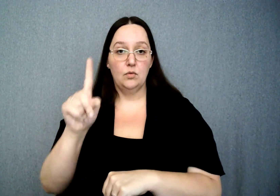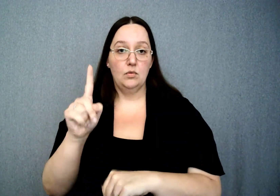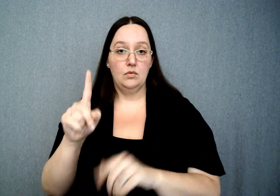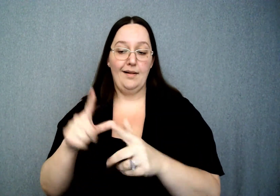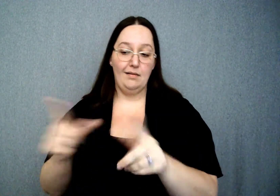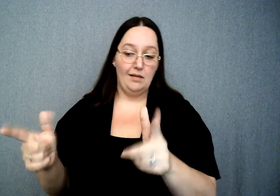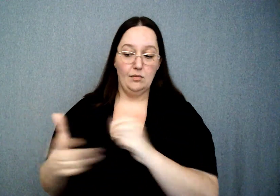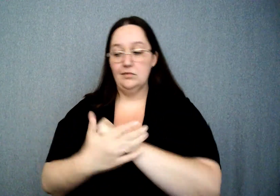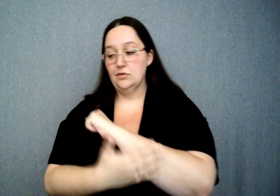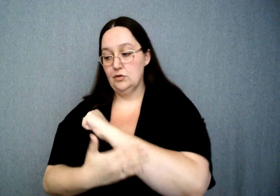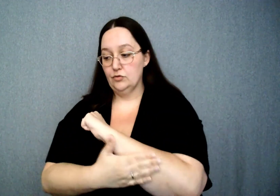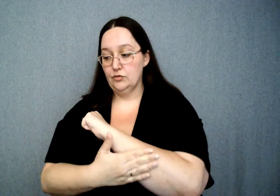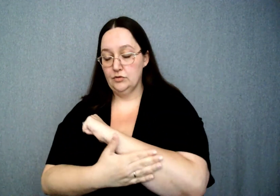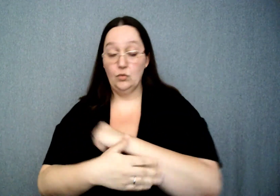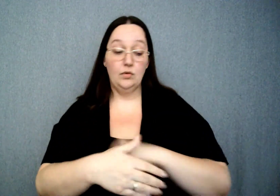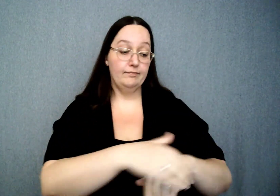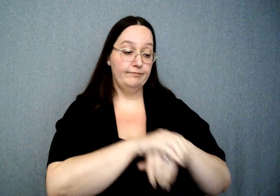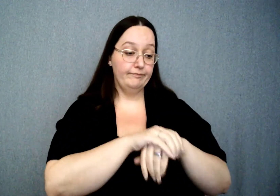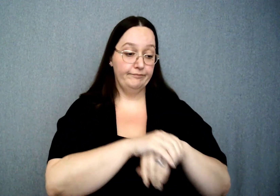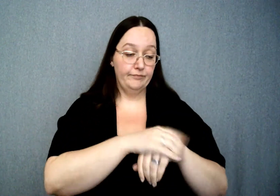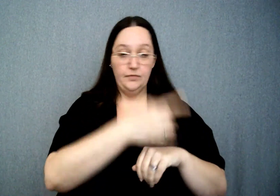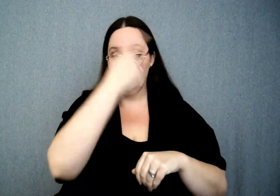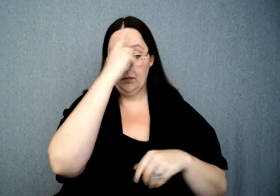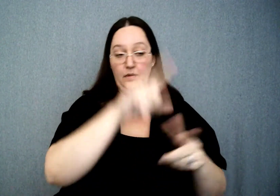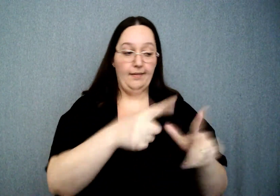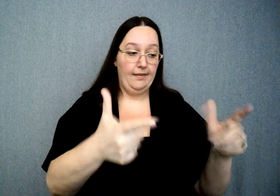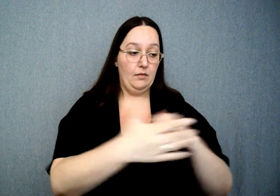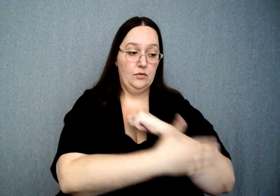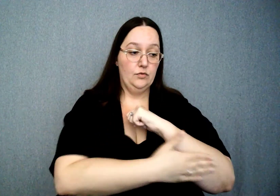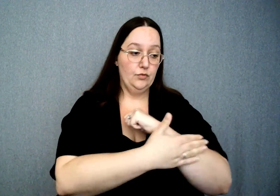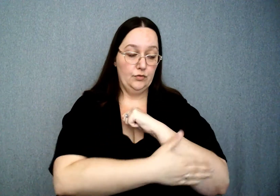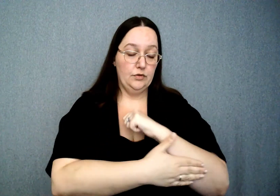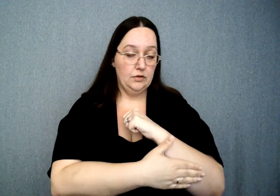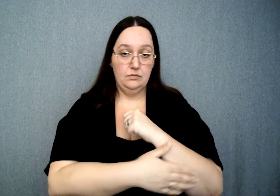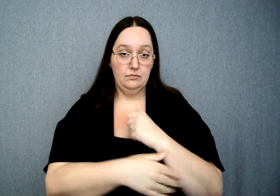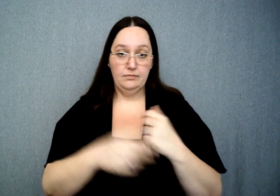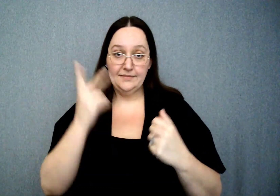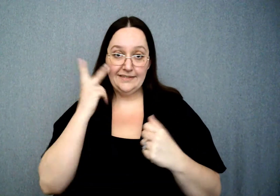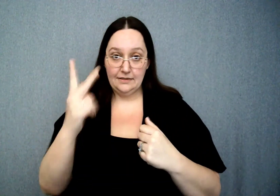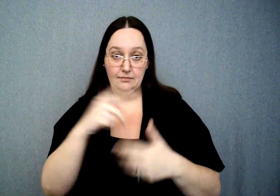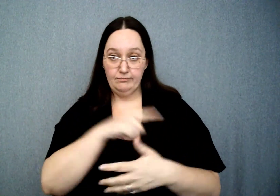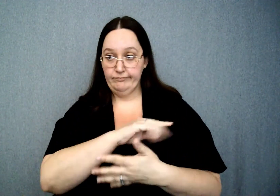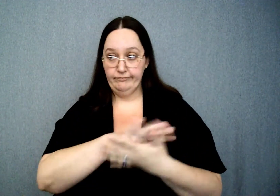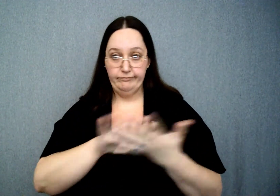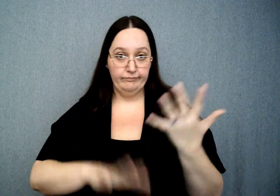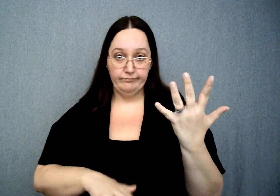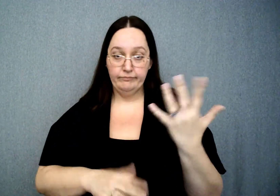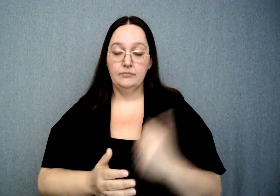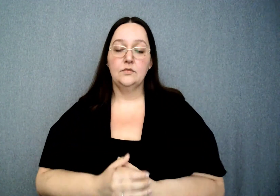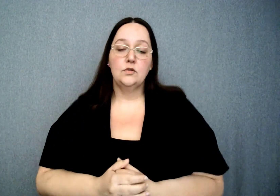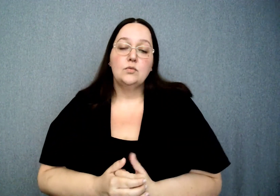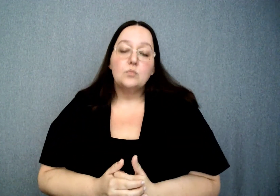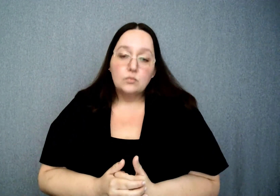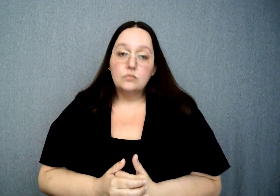tapping for the country and the language, and some people will pull for both the country and the language. I've seen all of those out